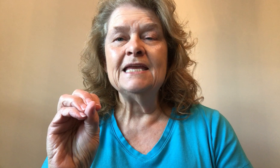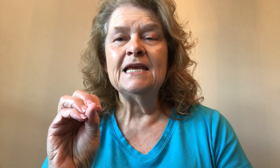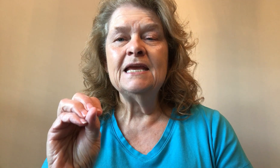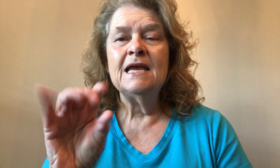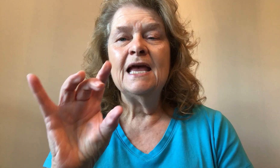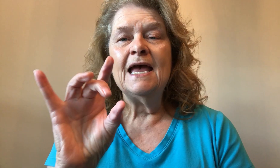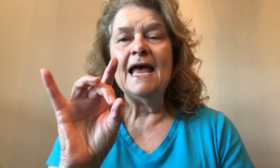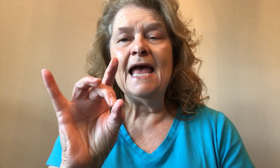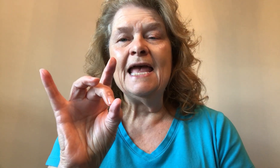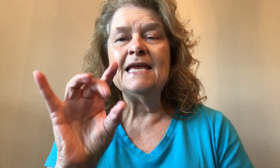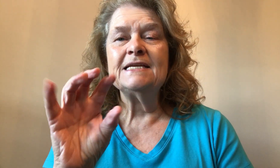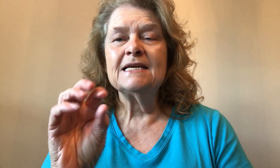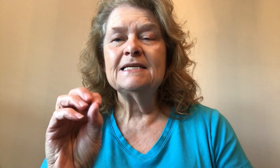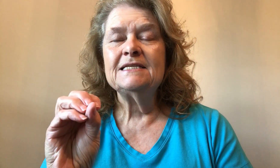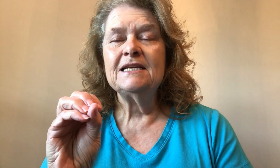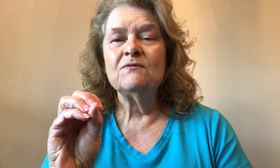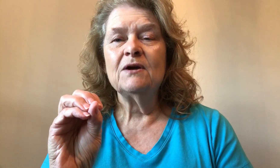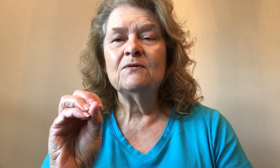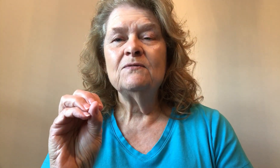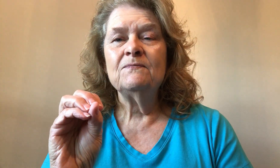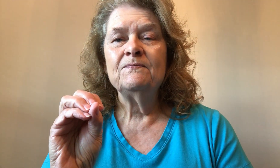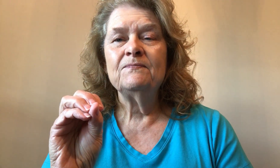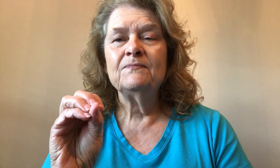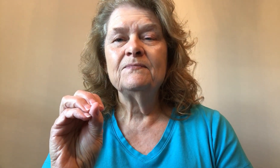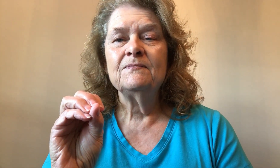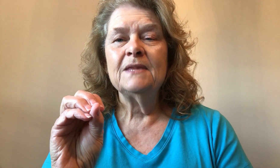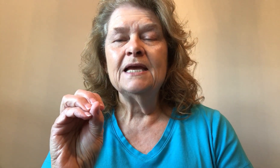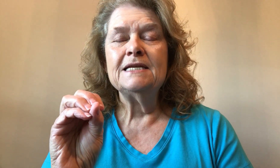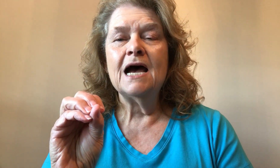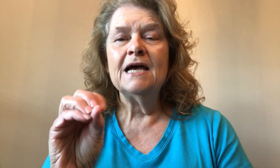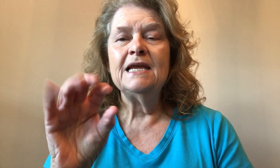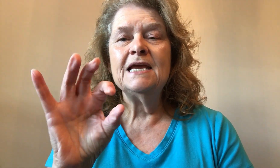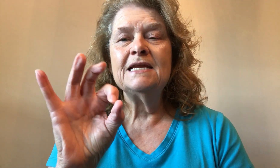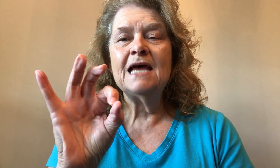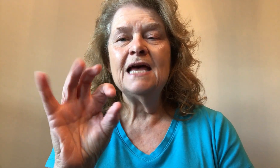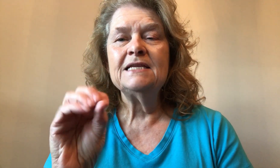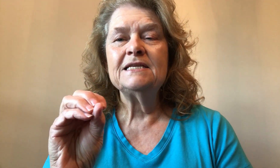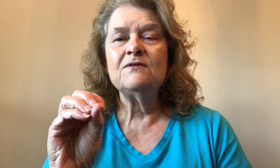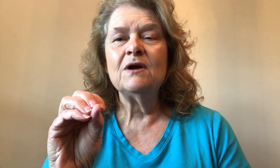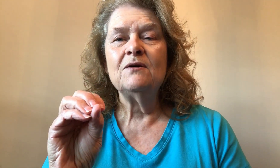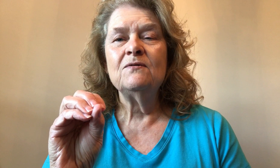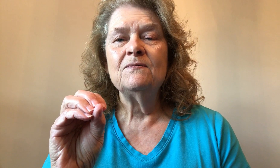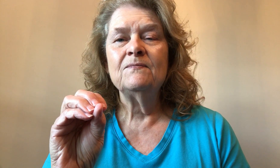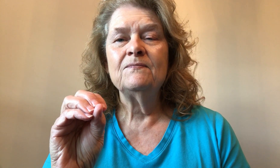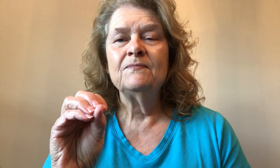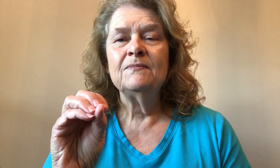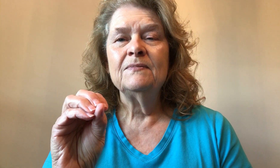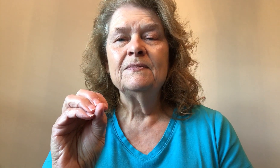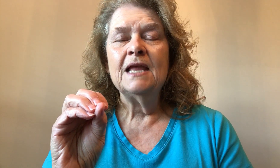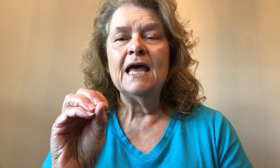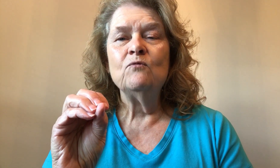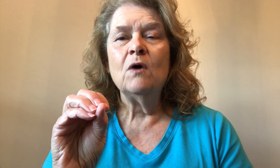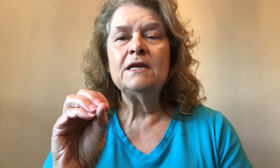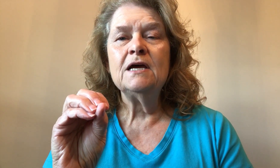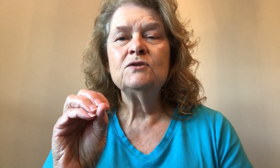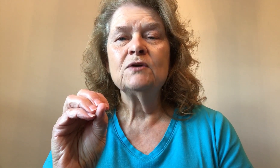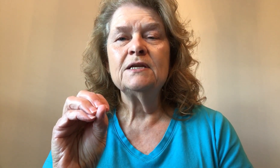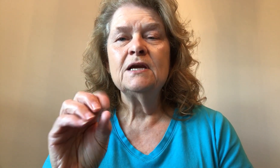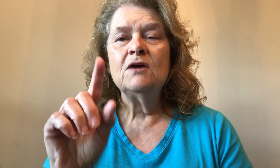80, 8, 0. 90, 9, 0. And 100 would